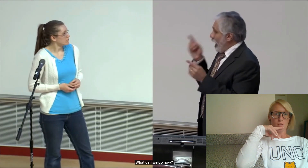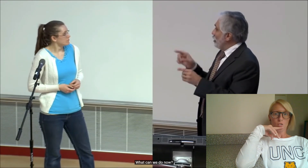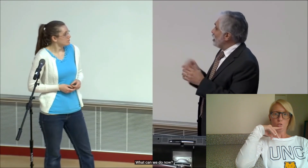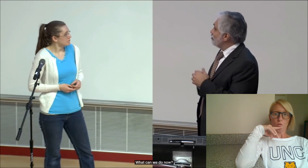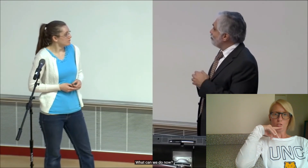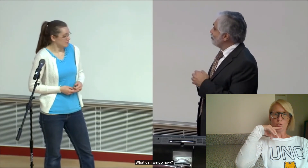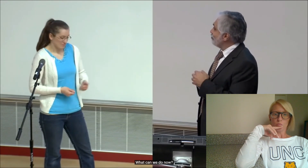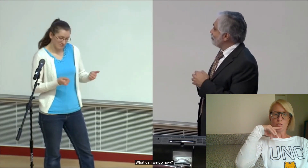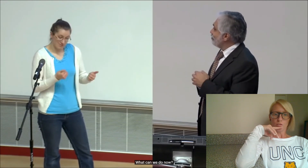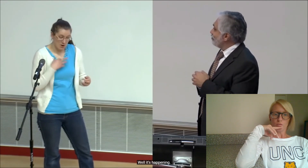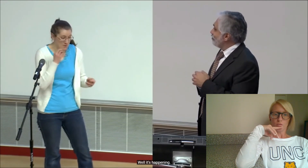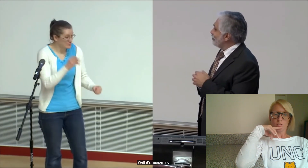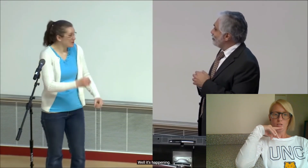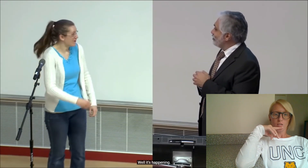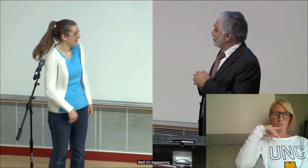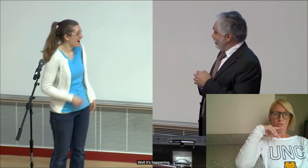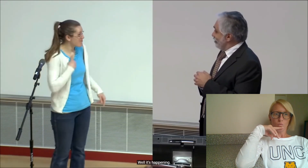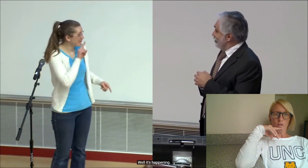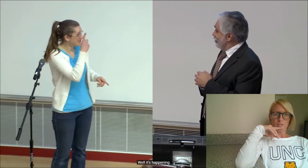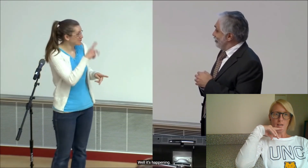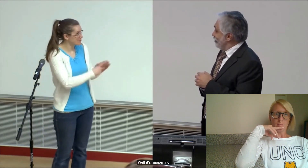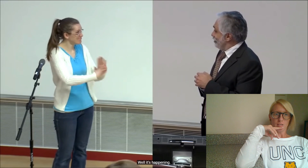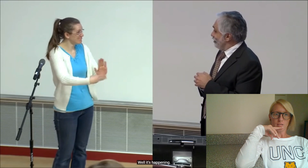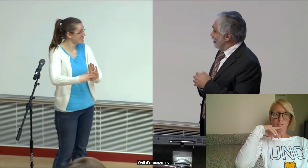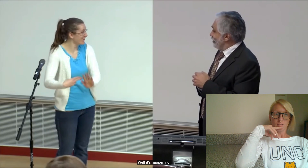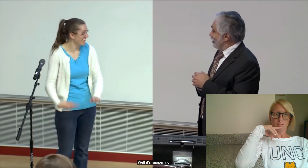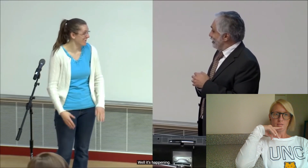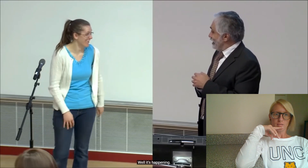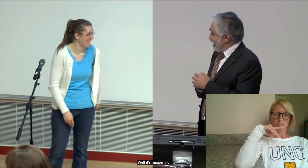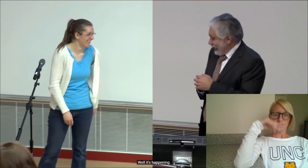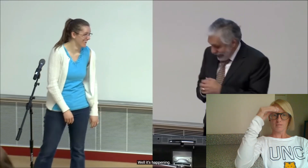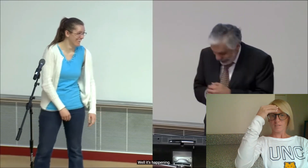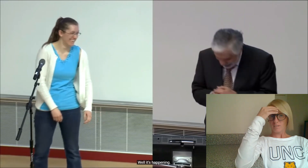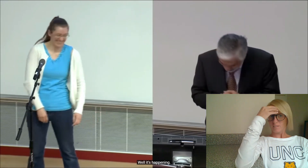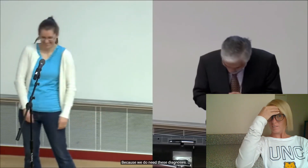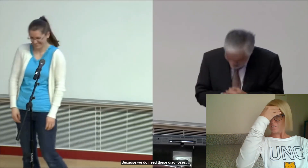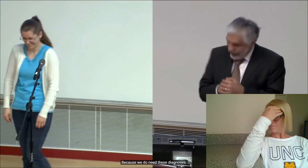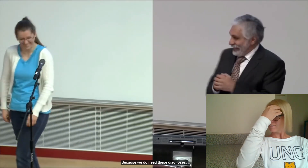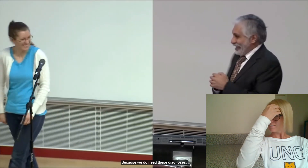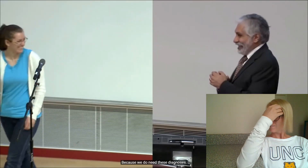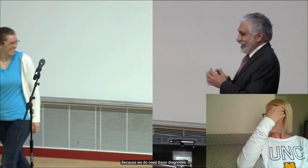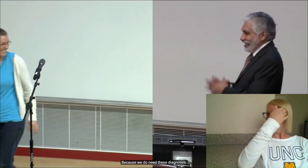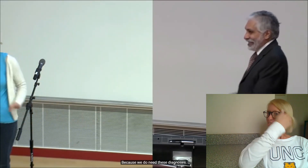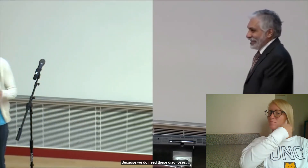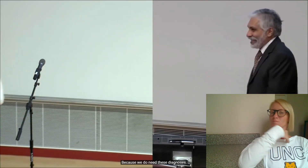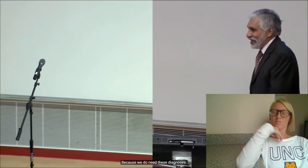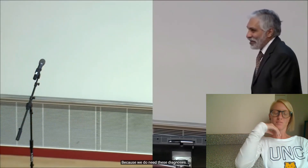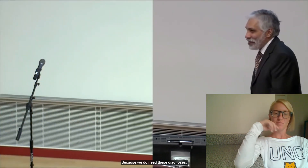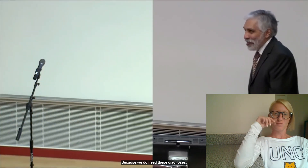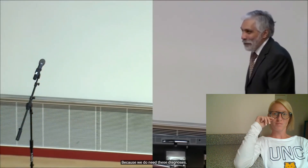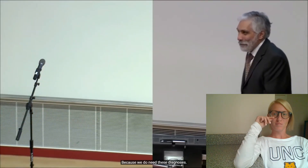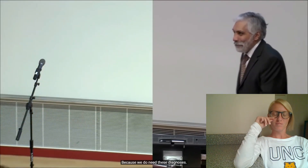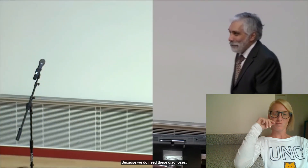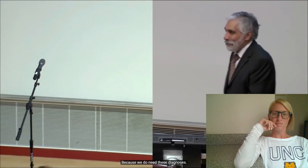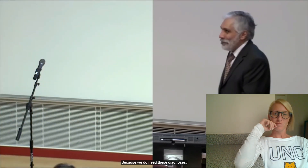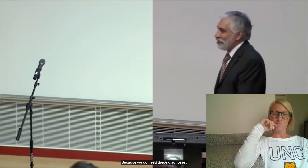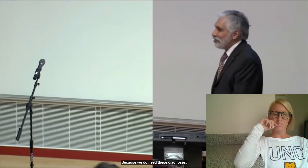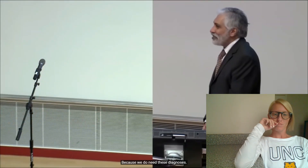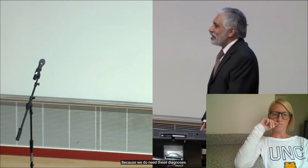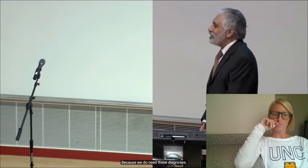What can we do now? What should we Well, do? it's happening. Well, it's happening. Good, because we do need these diagnoses.